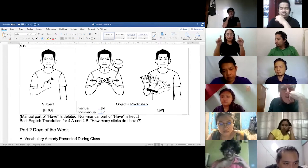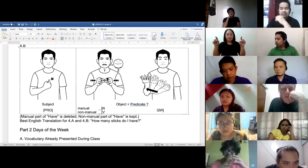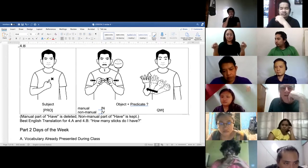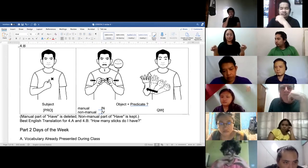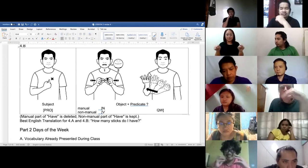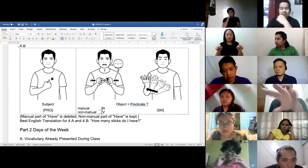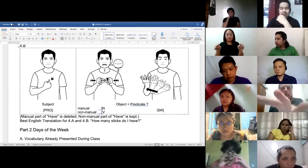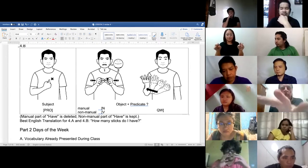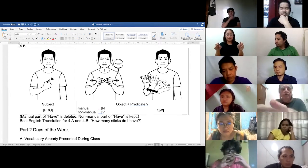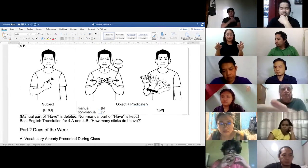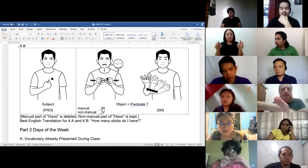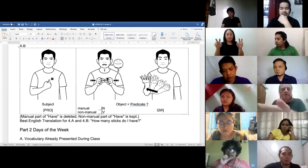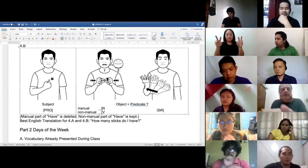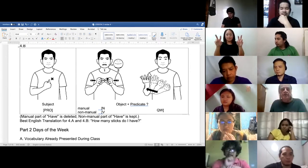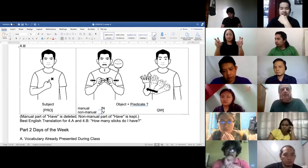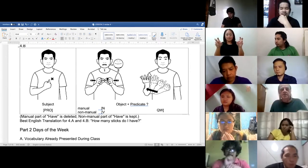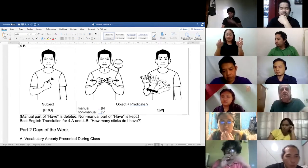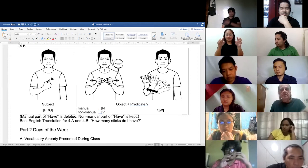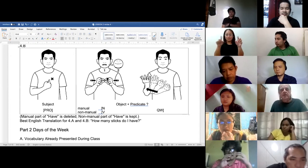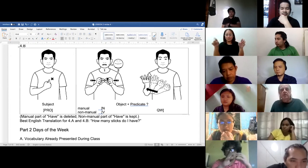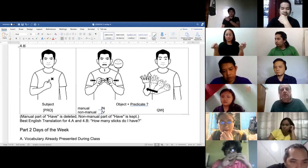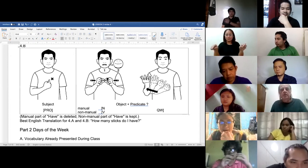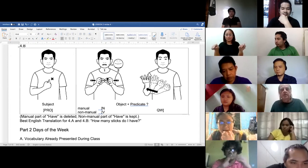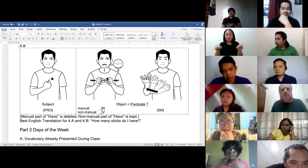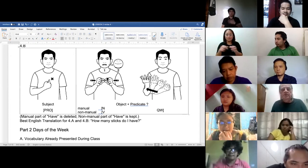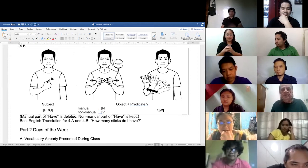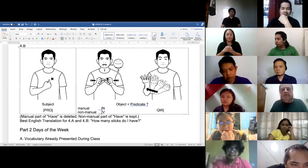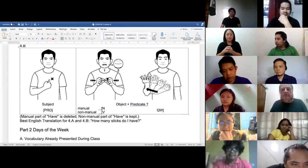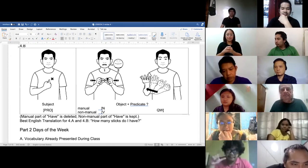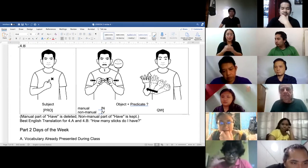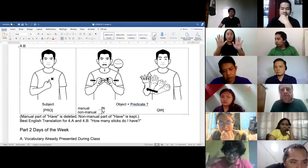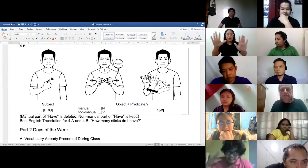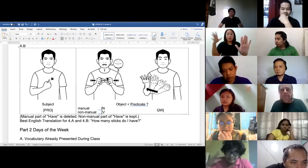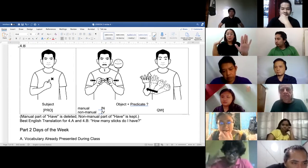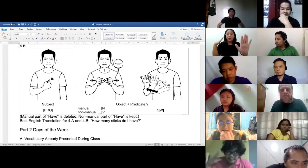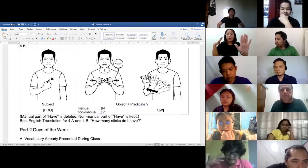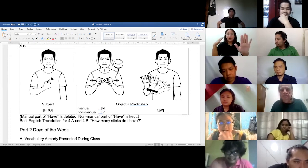Now, before you change that, let's go down and look at number 7.